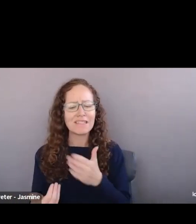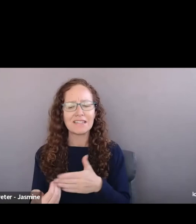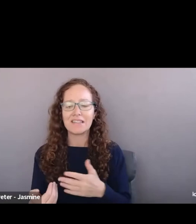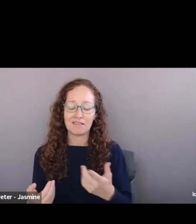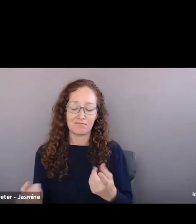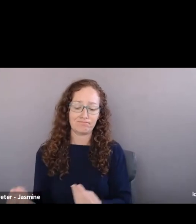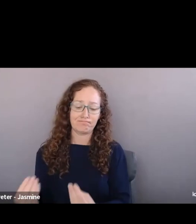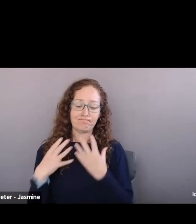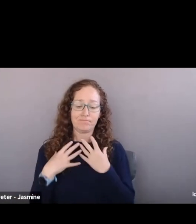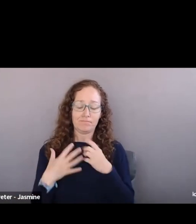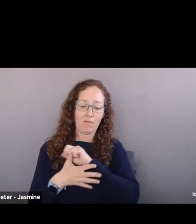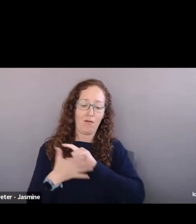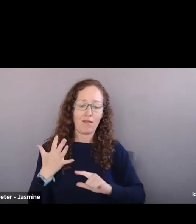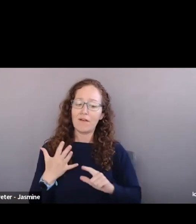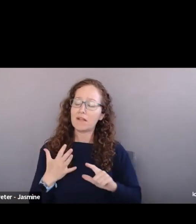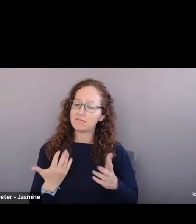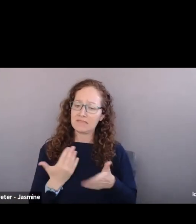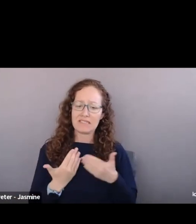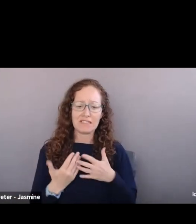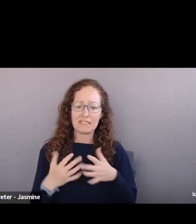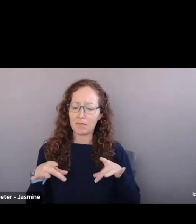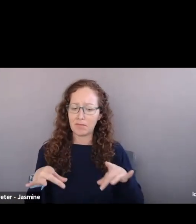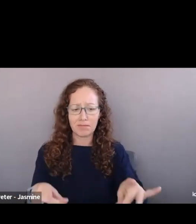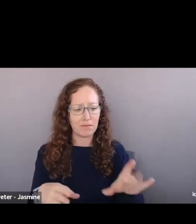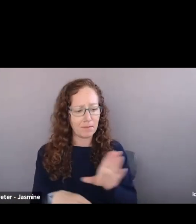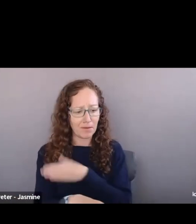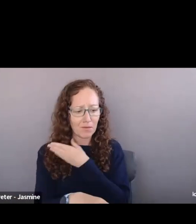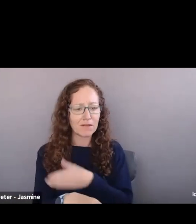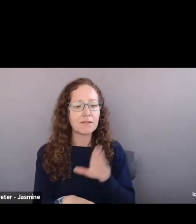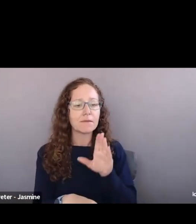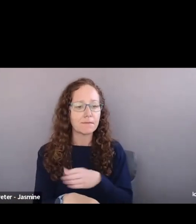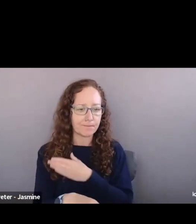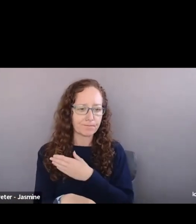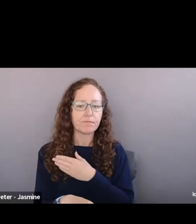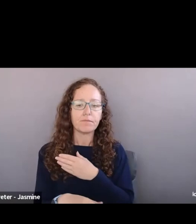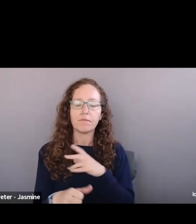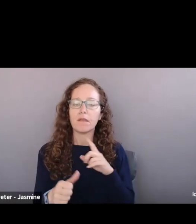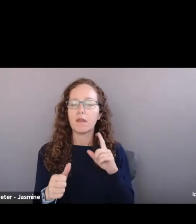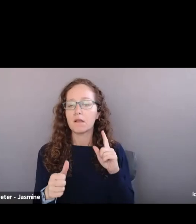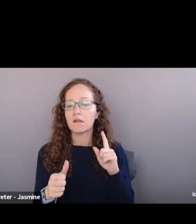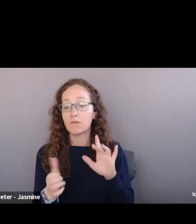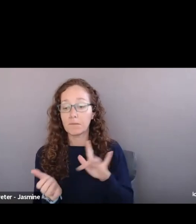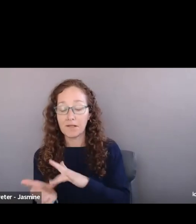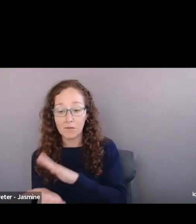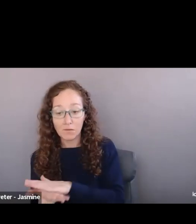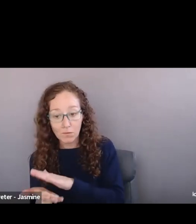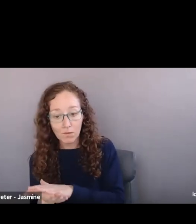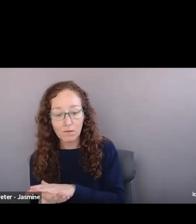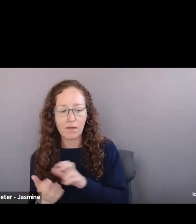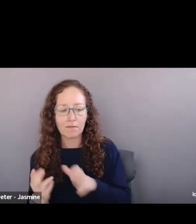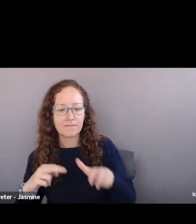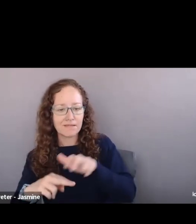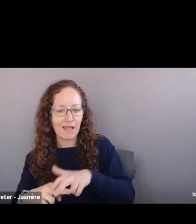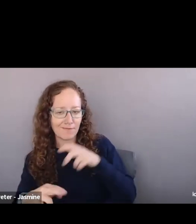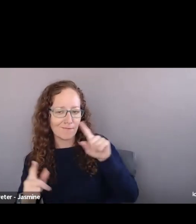us. I went on to sit first chair from middle school, first chair in high school, through college, where I